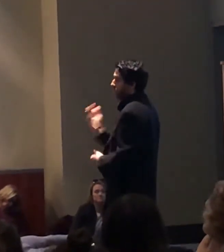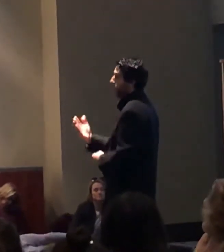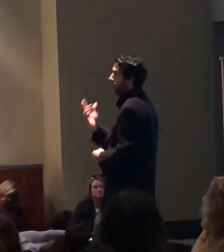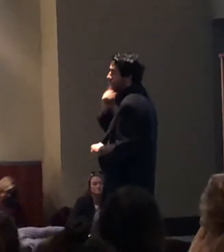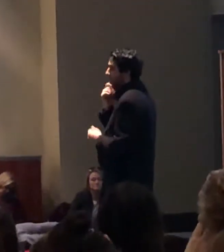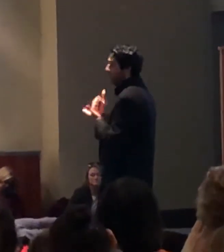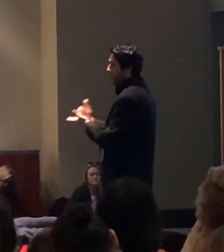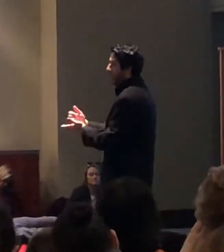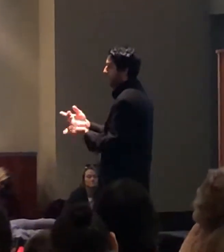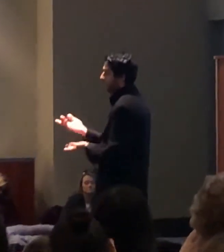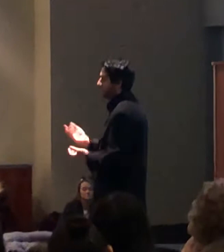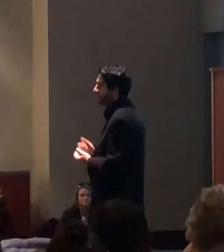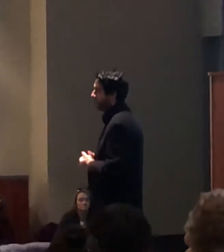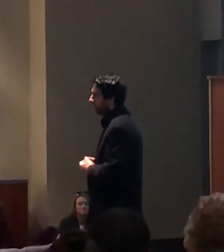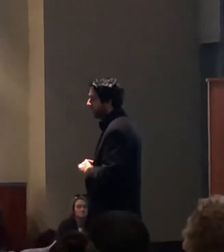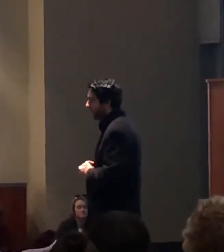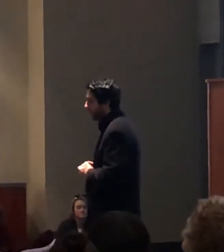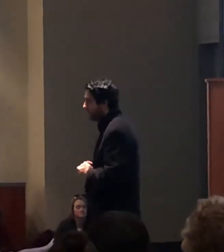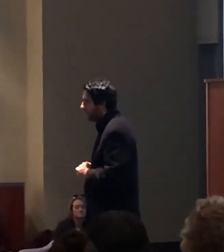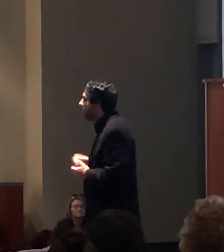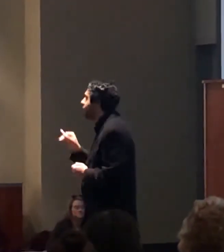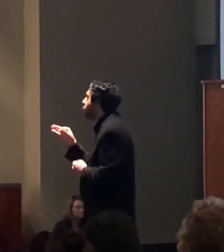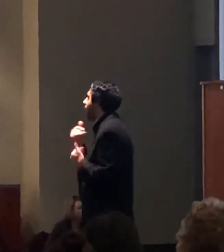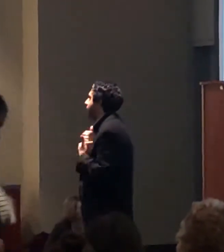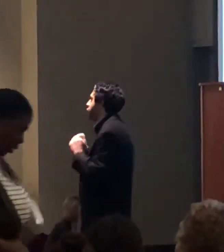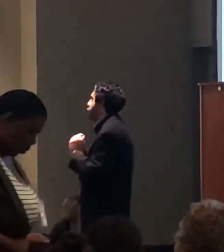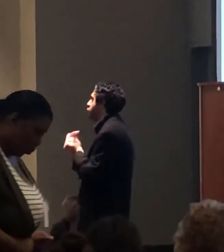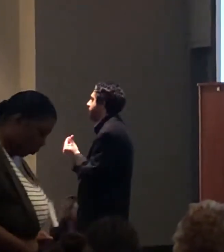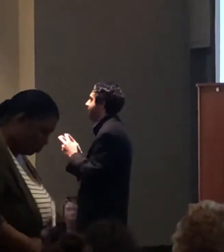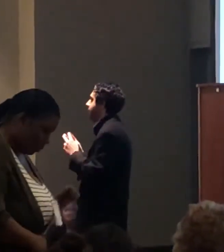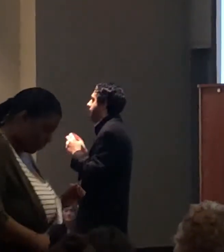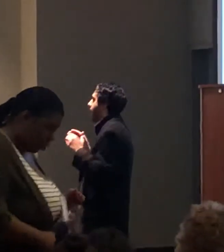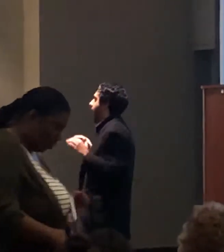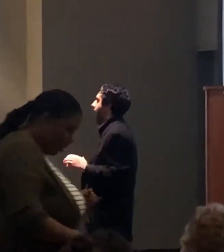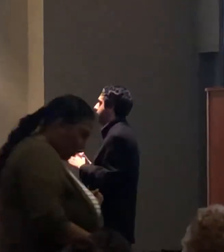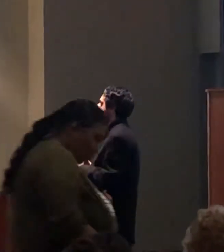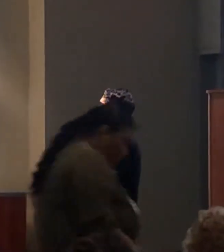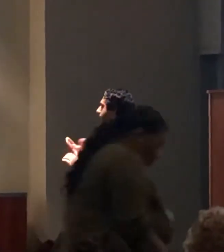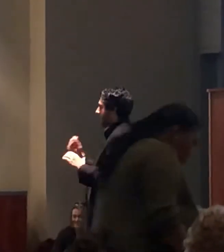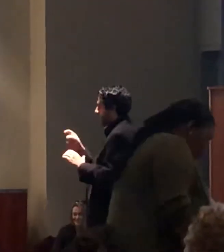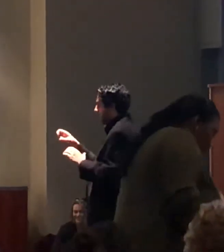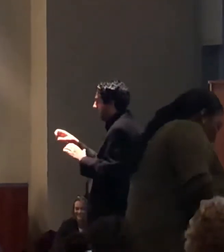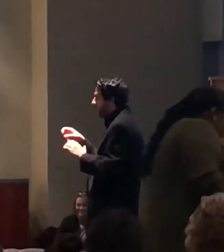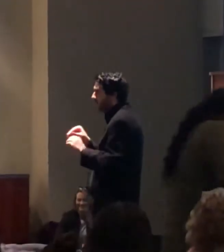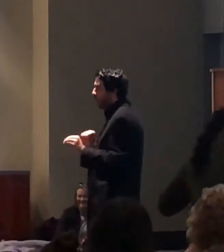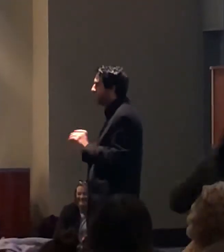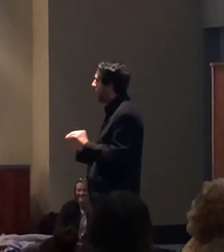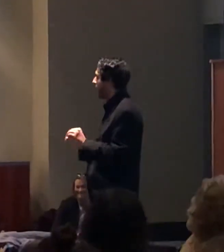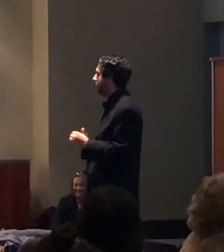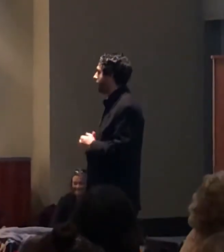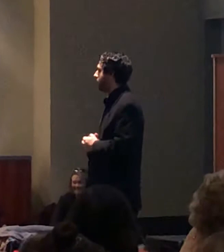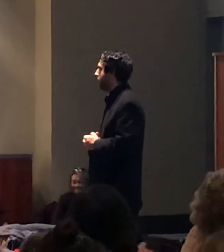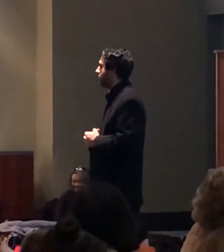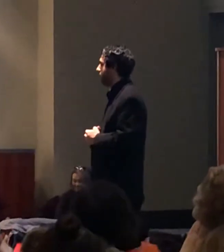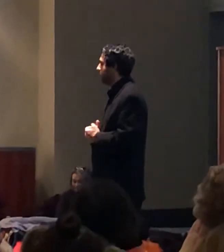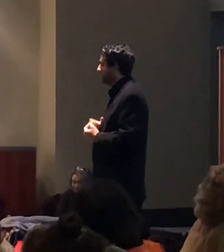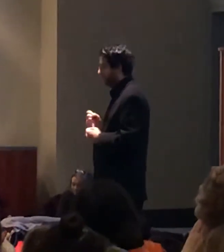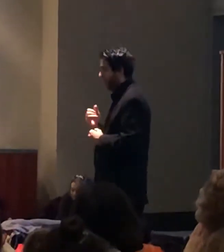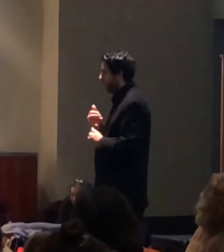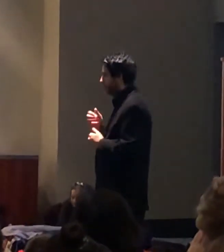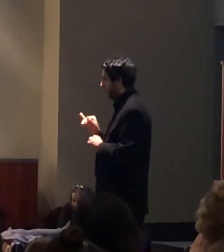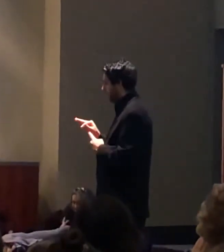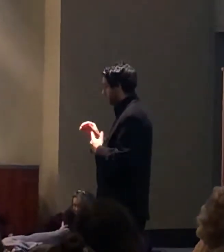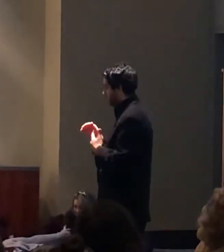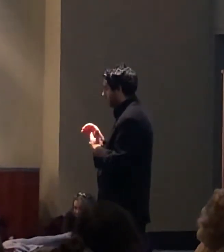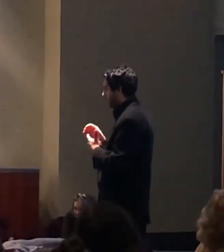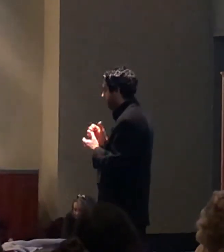them with that, because especially if you have a group that's very active and need to move around. So have them to stand and do